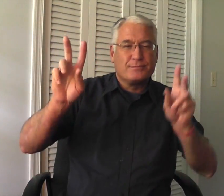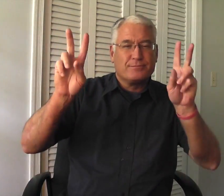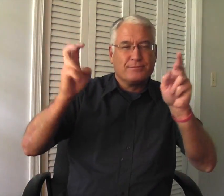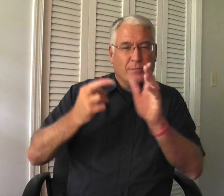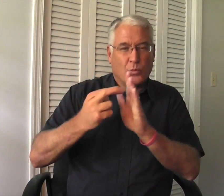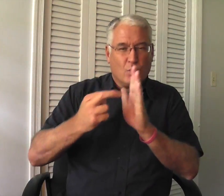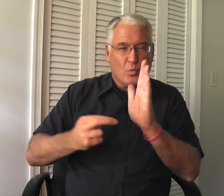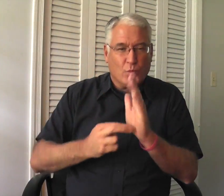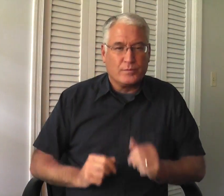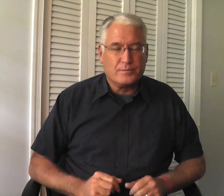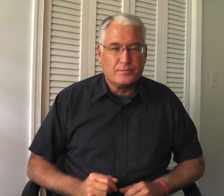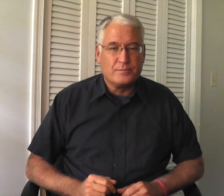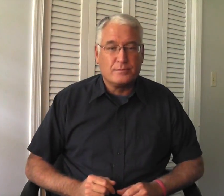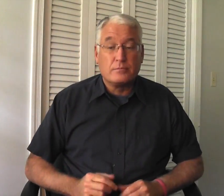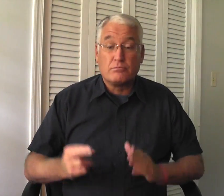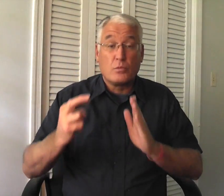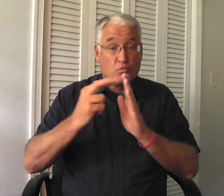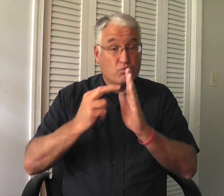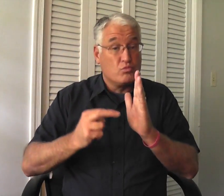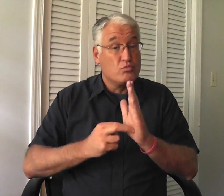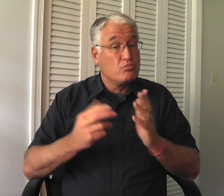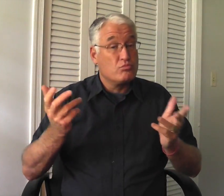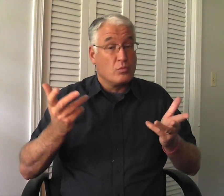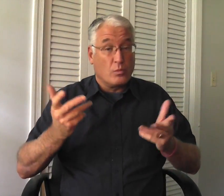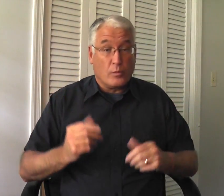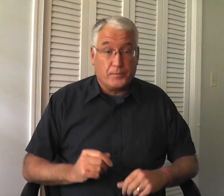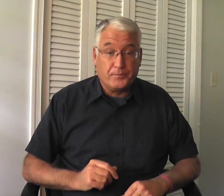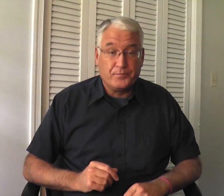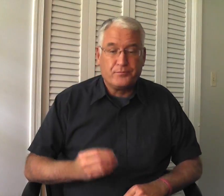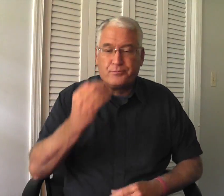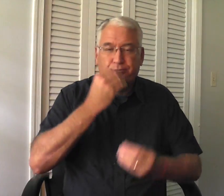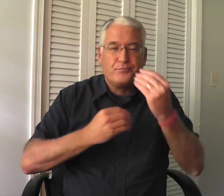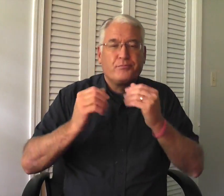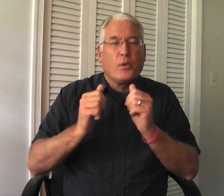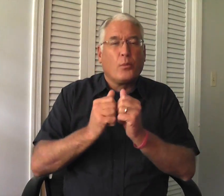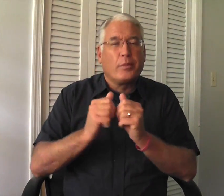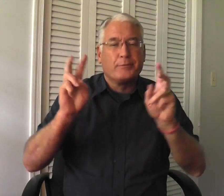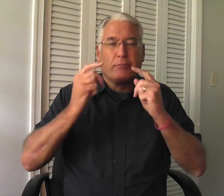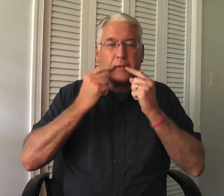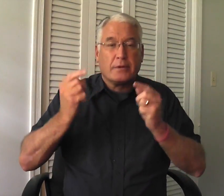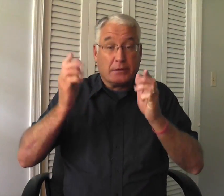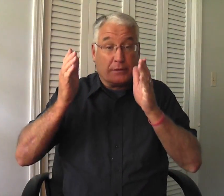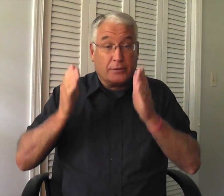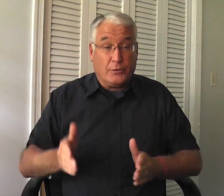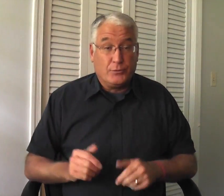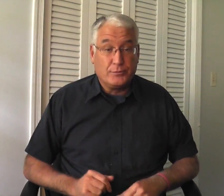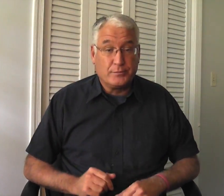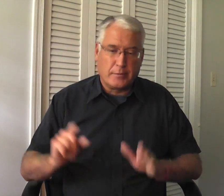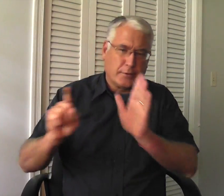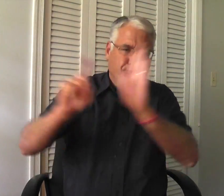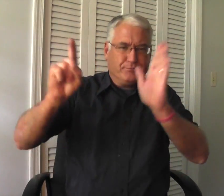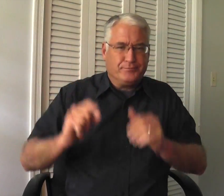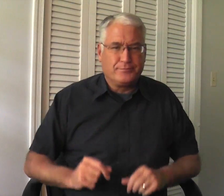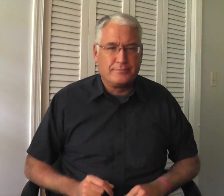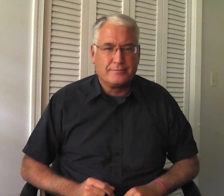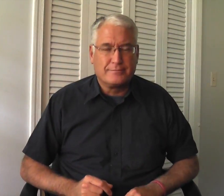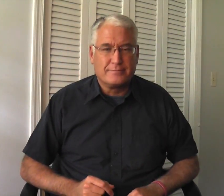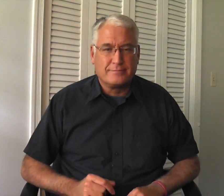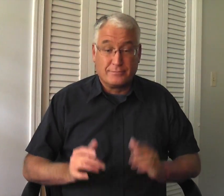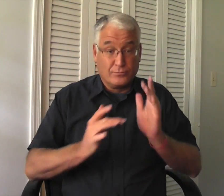Jesus did not follow their rules. Their rule was that eating with sinners was